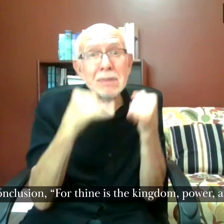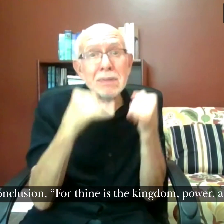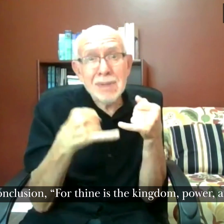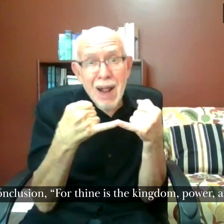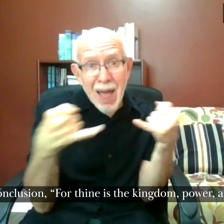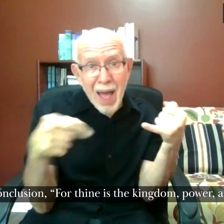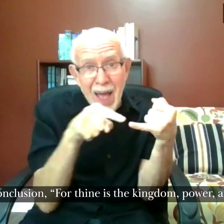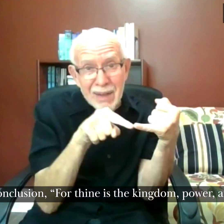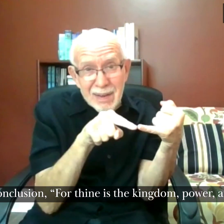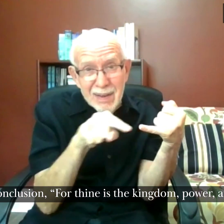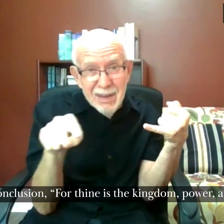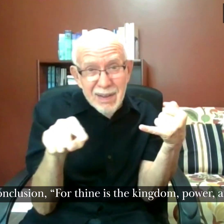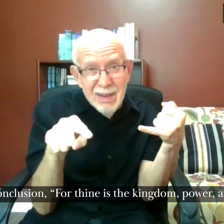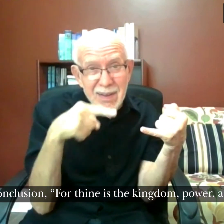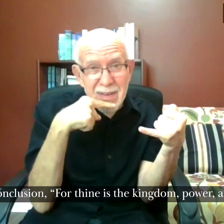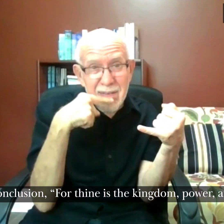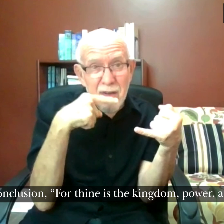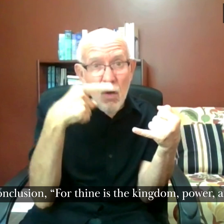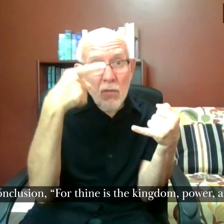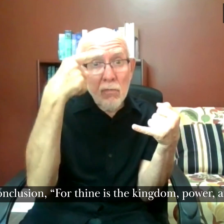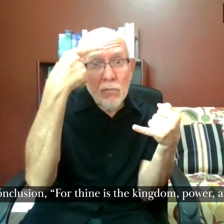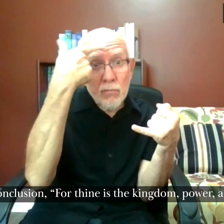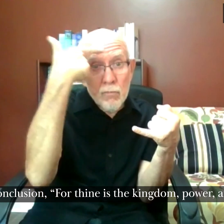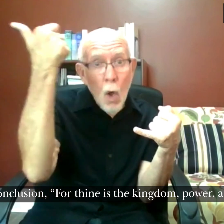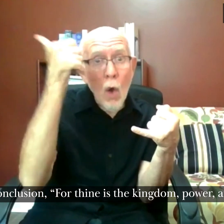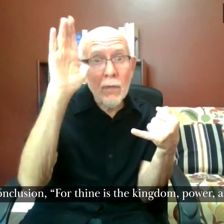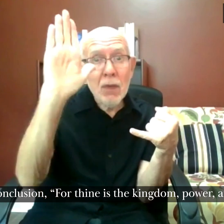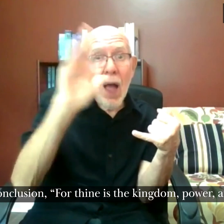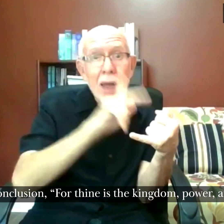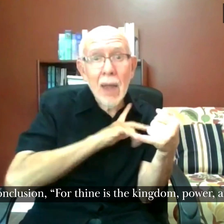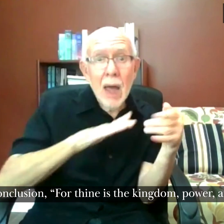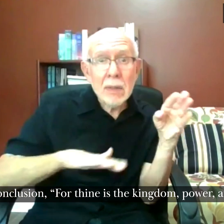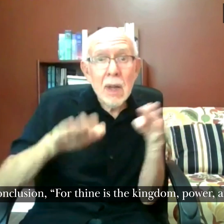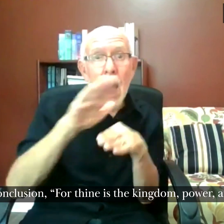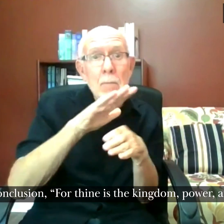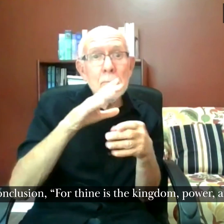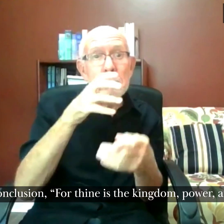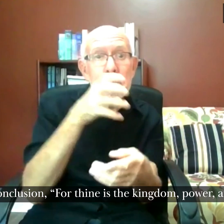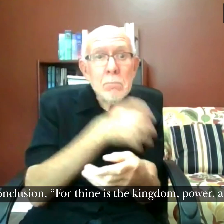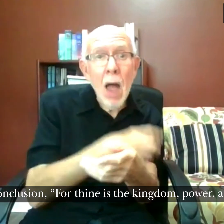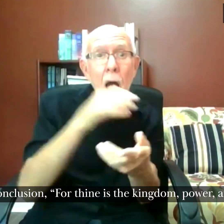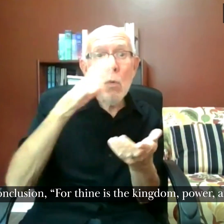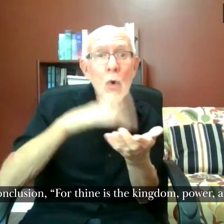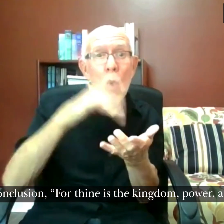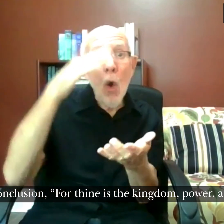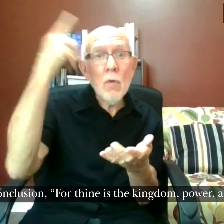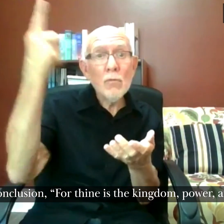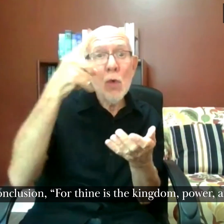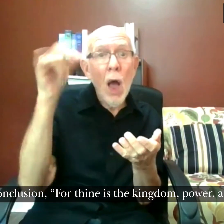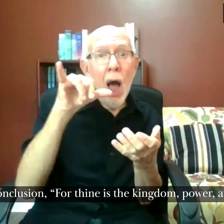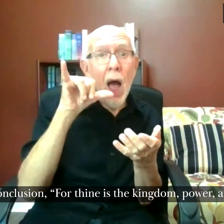The conclusion, "For thine is the kingdom, power, and glory forever. Amen,"